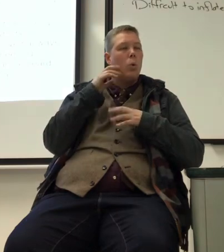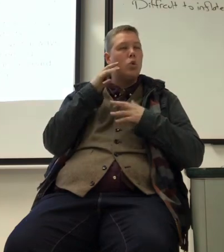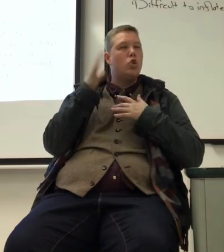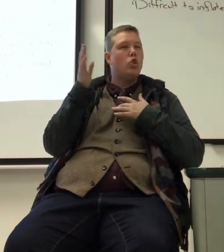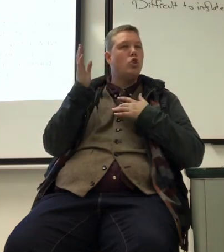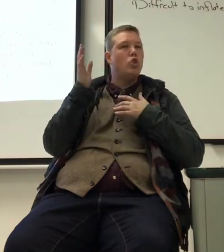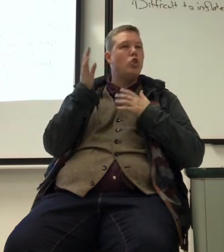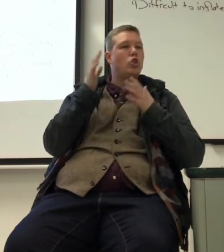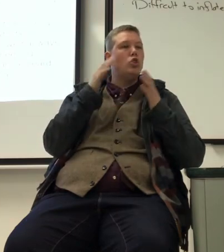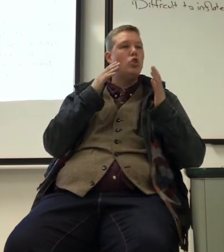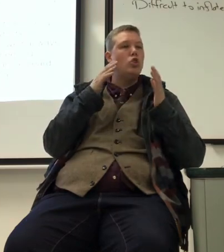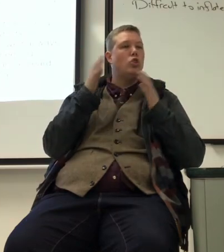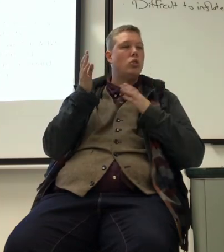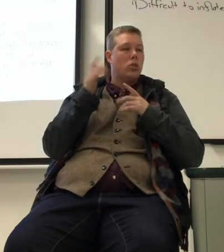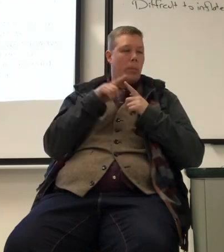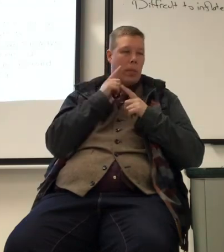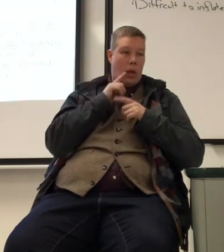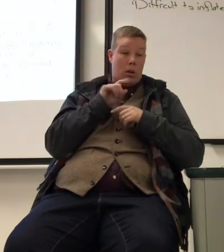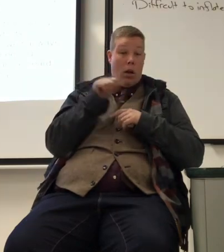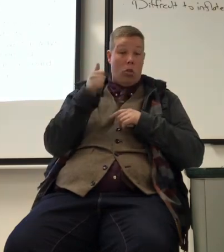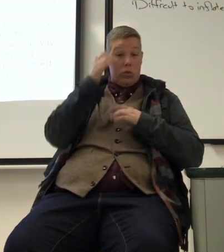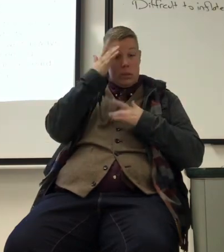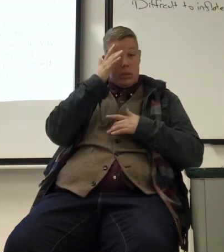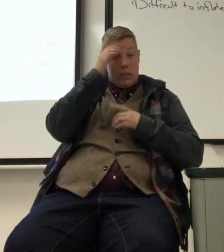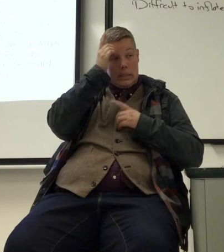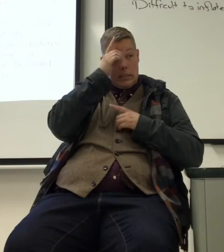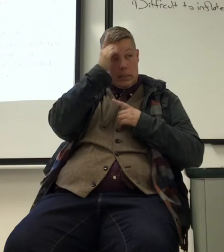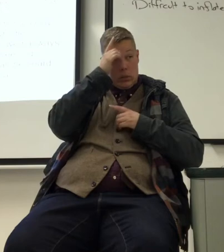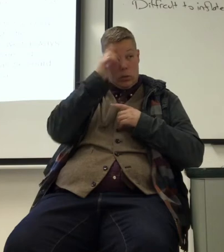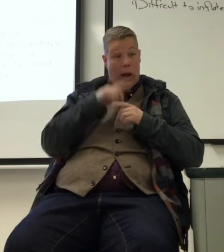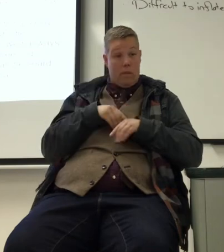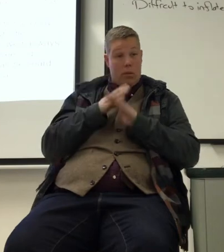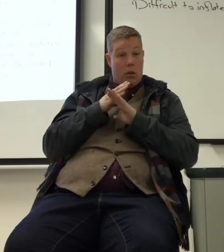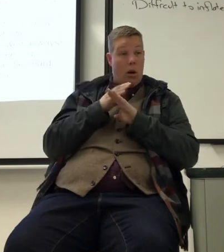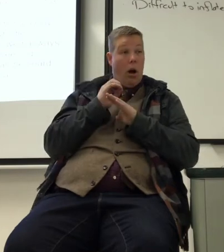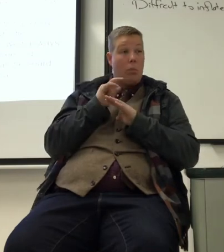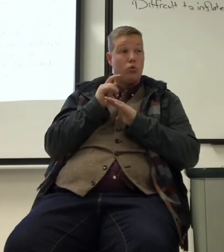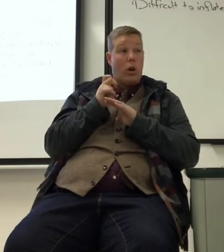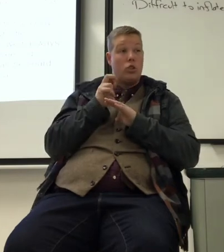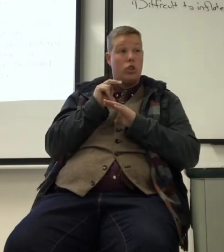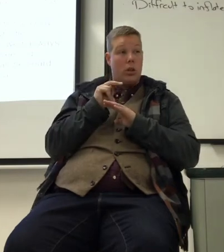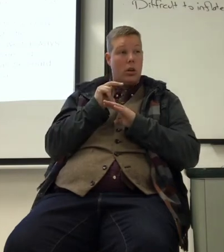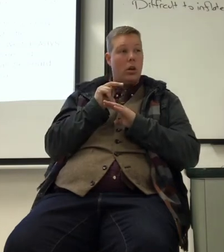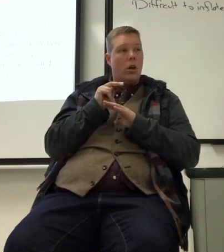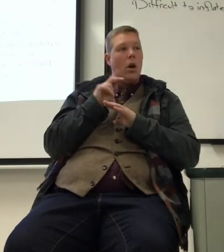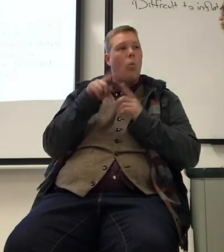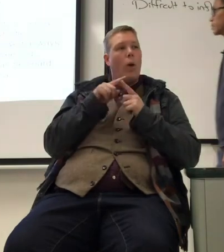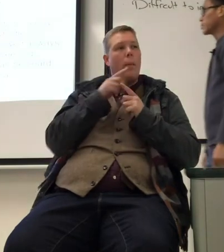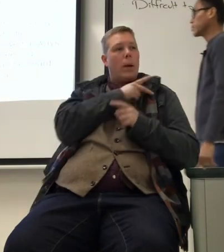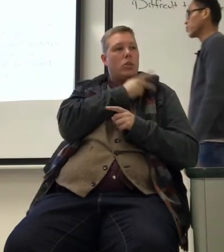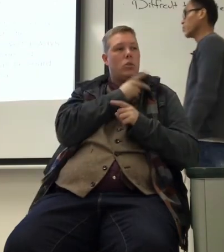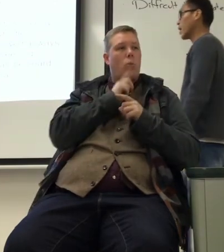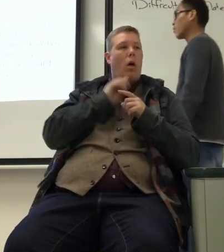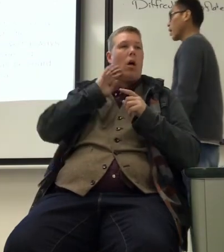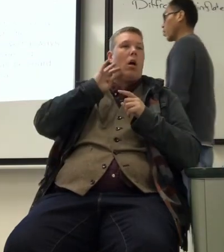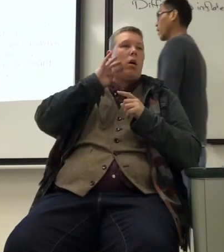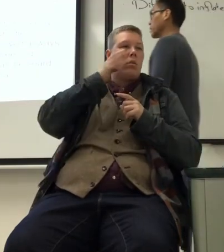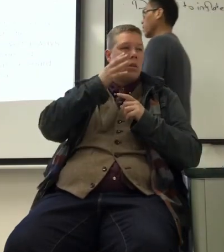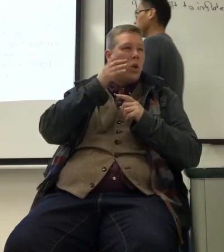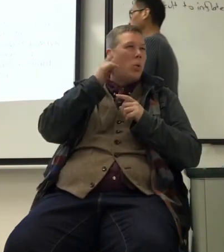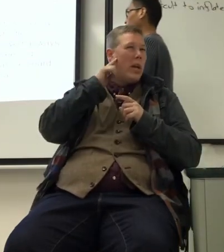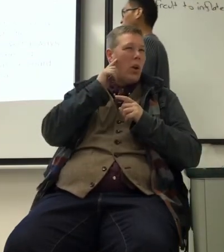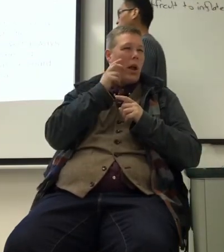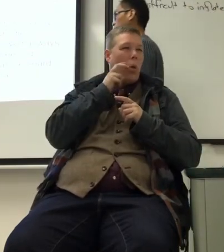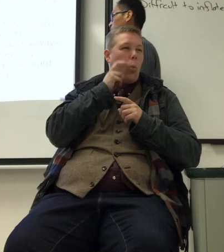are the obstructive lung diseases. There's an obstruction. When patients forcefully exhale, the air whistles through narrowed